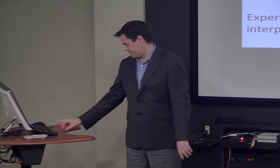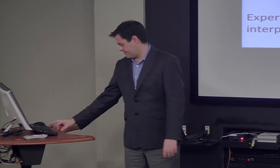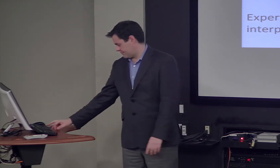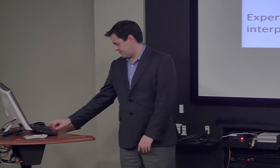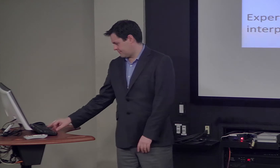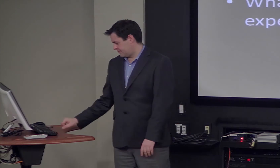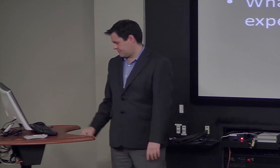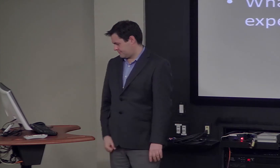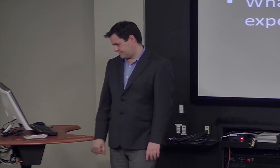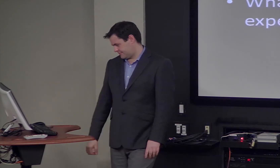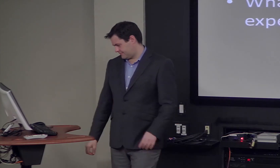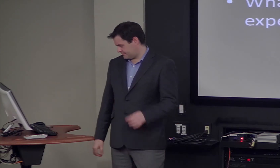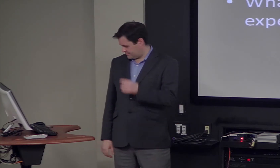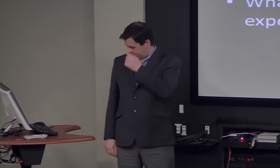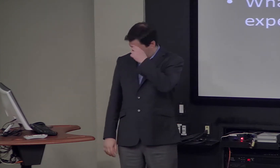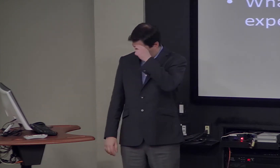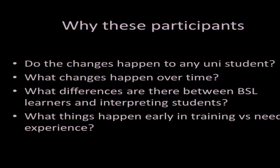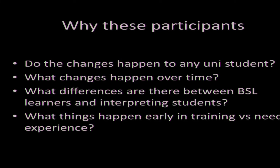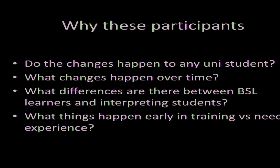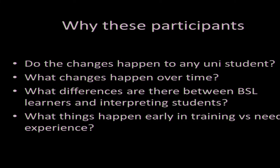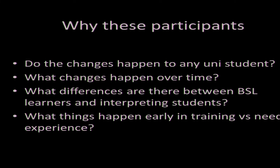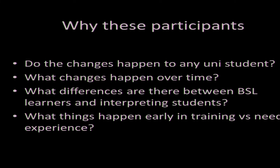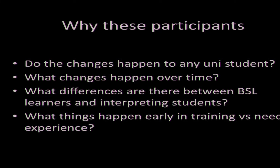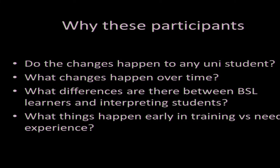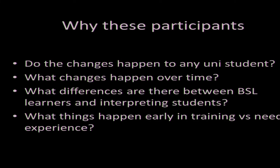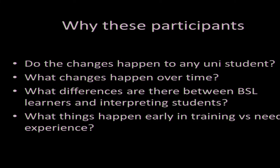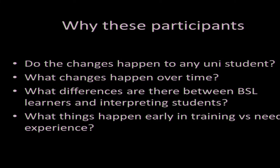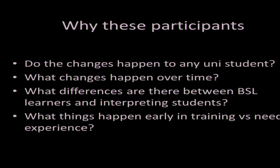So let me tell you a little bit about why we selected these individuals.